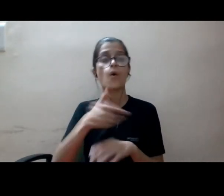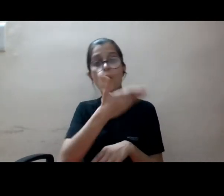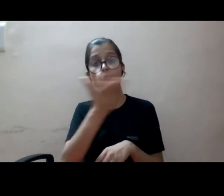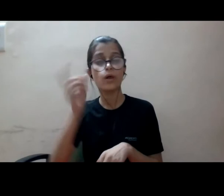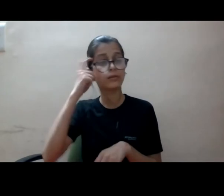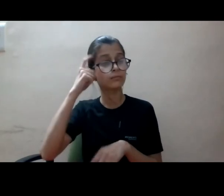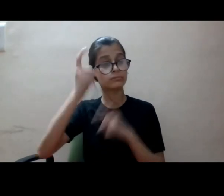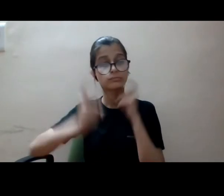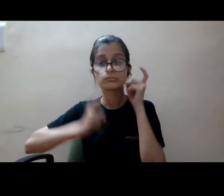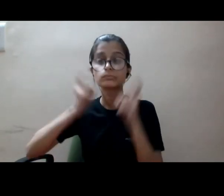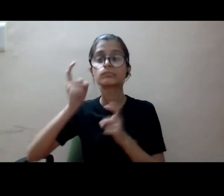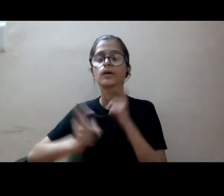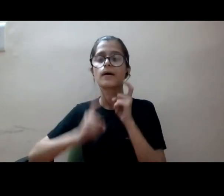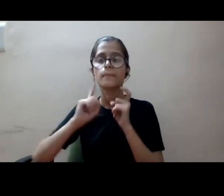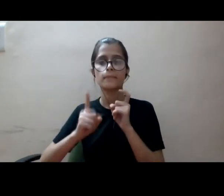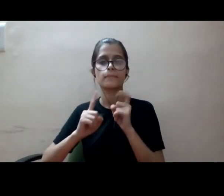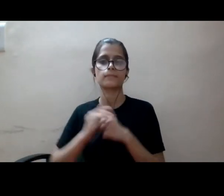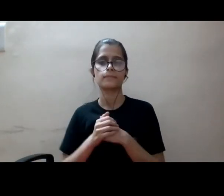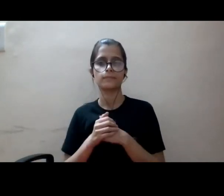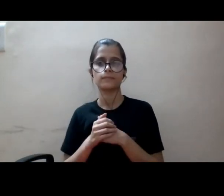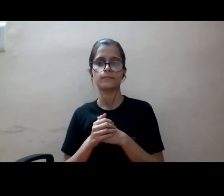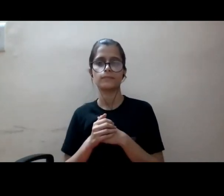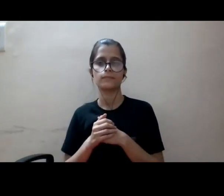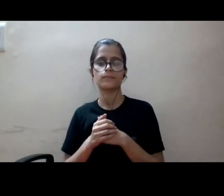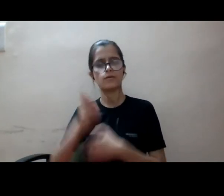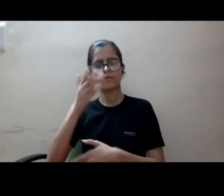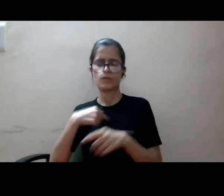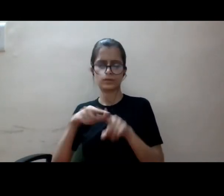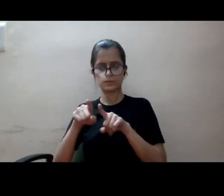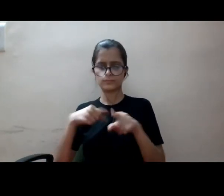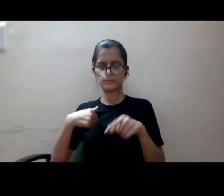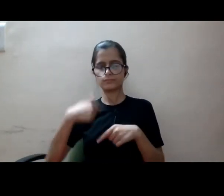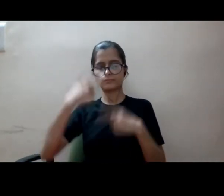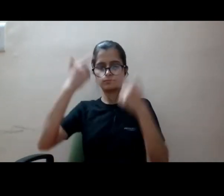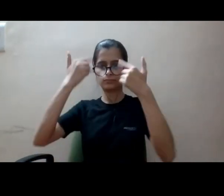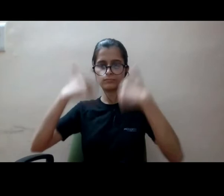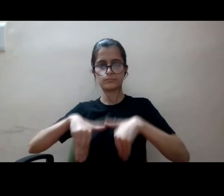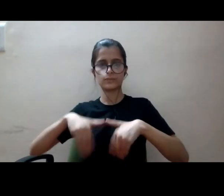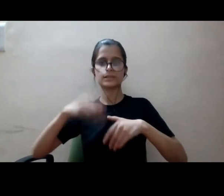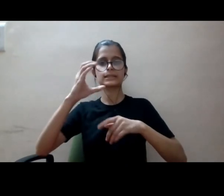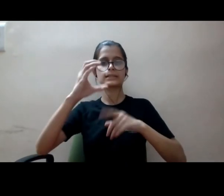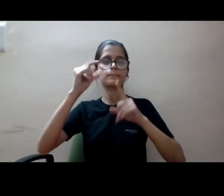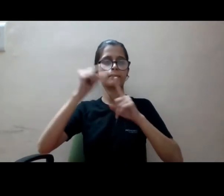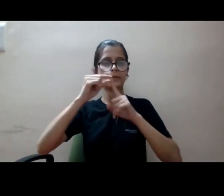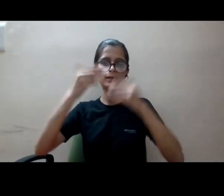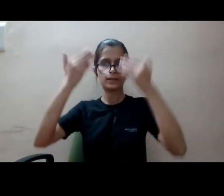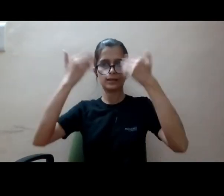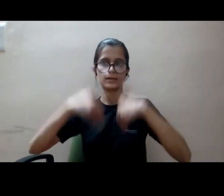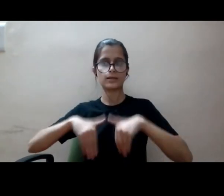A, when us disabled, like I'm a person with cerebral palsy.